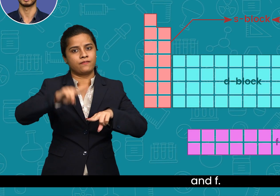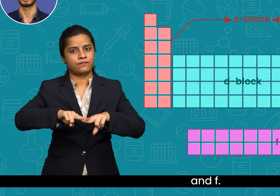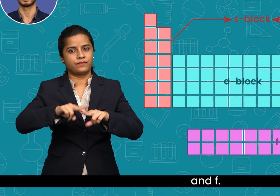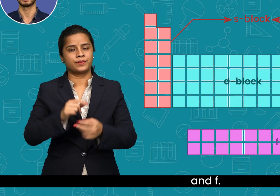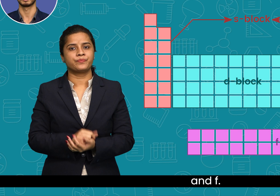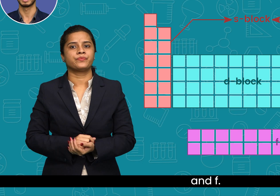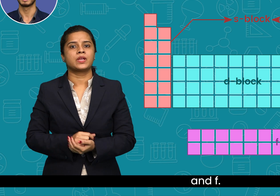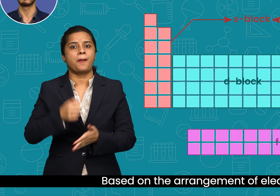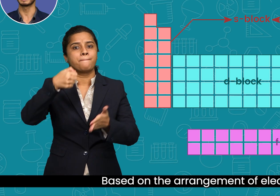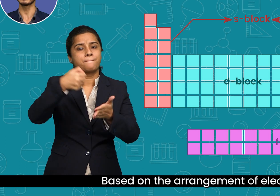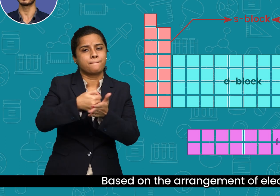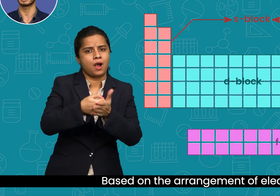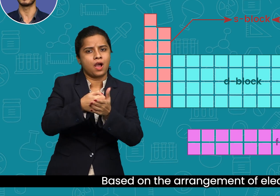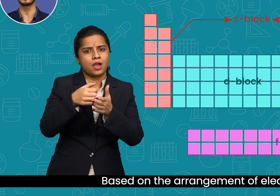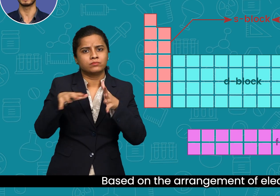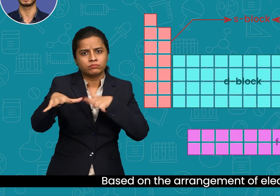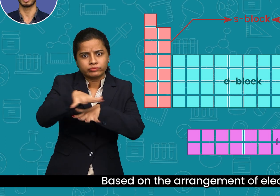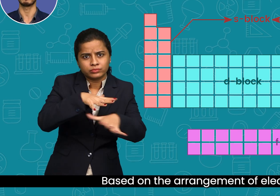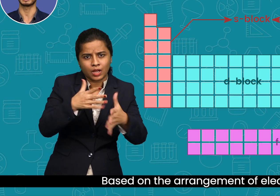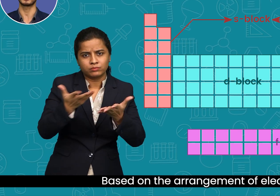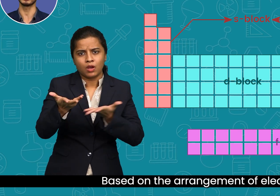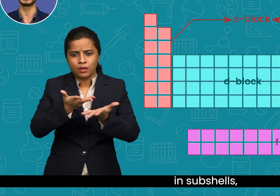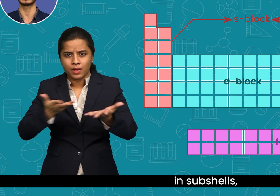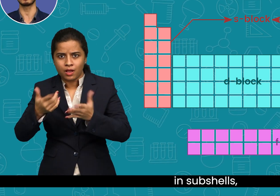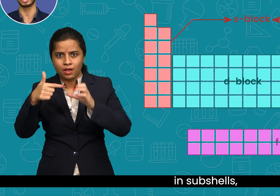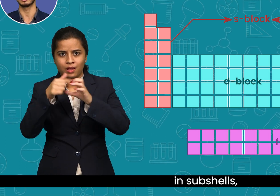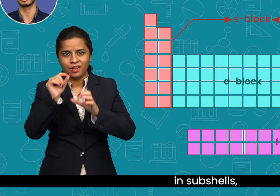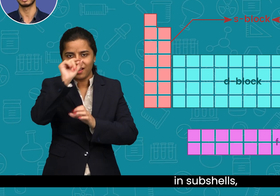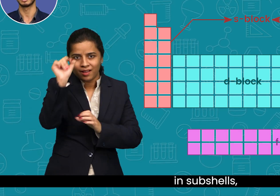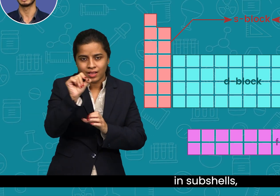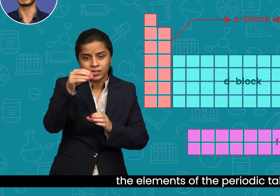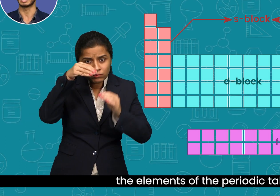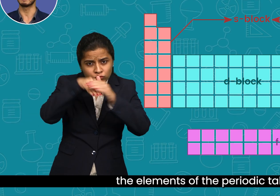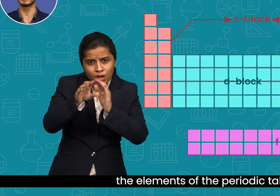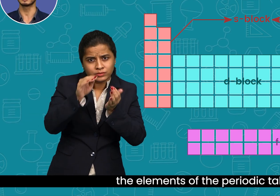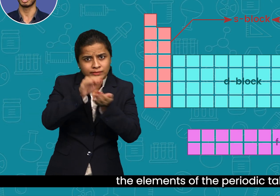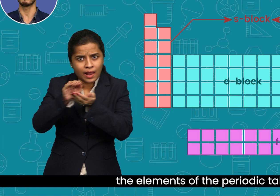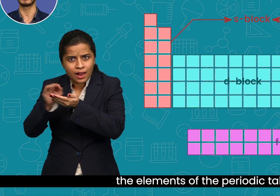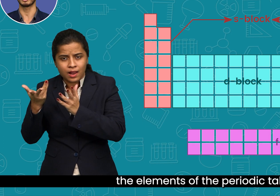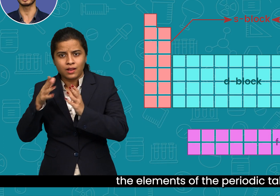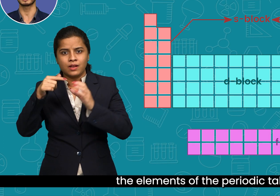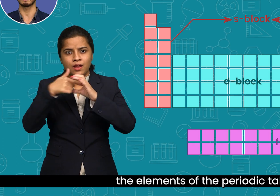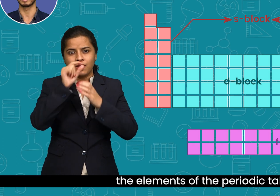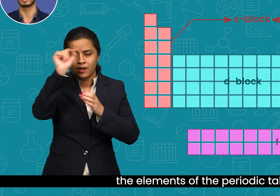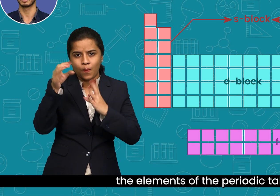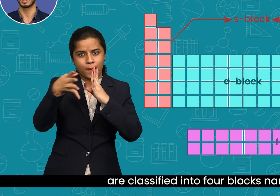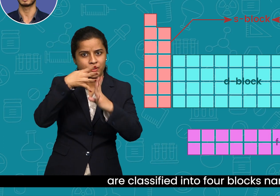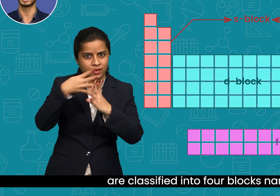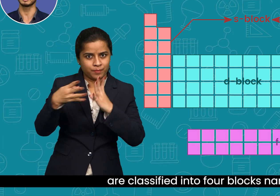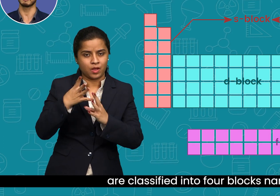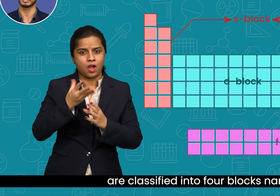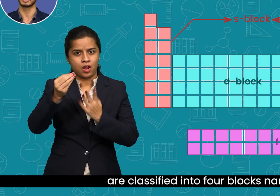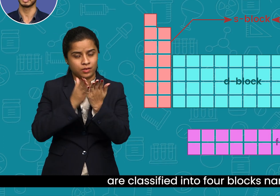F. Based on the arrangement of electrons in subshells, the elements of periodic table